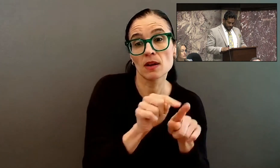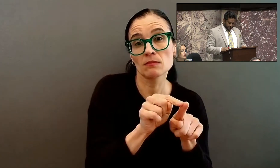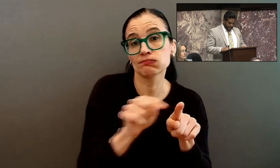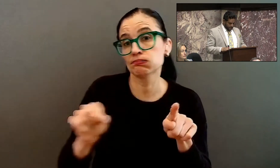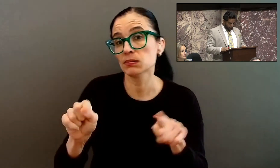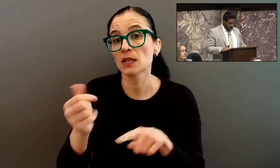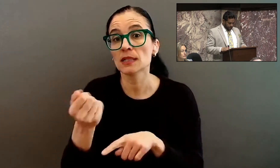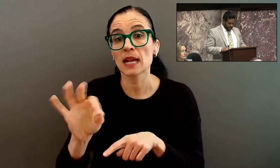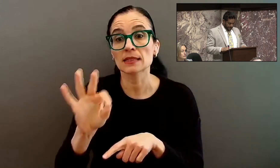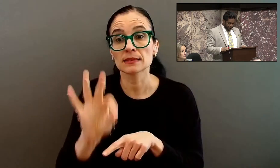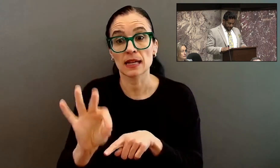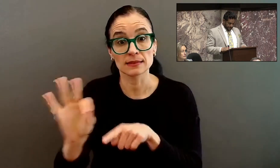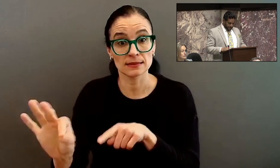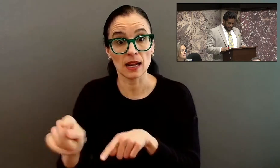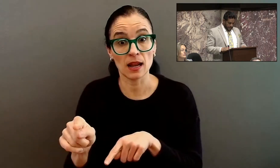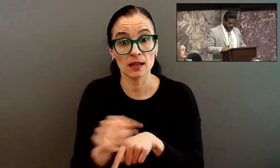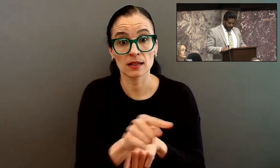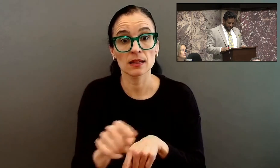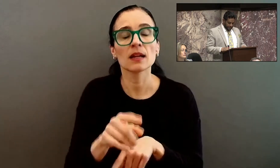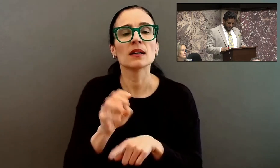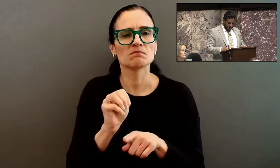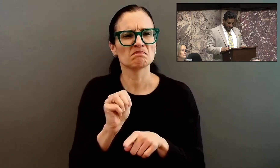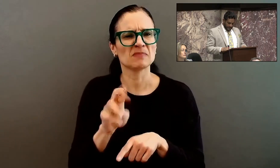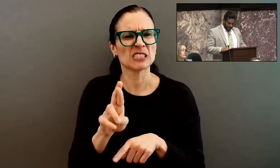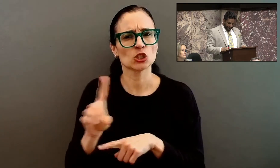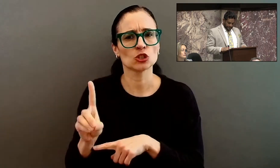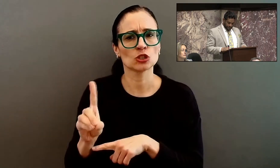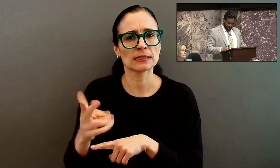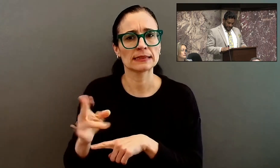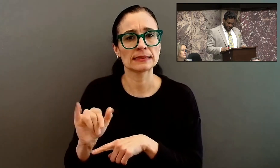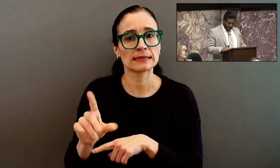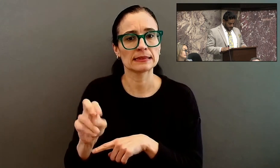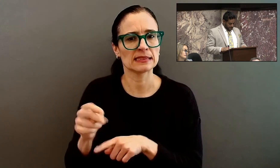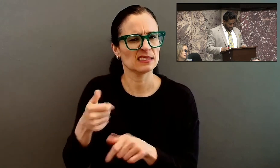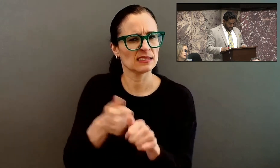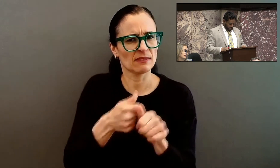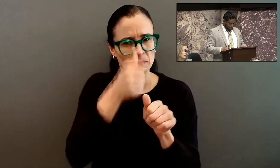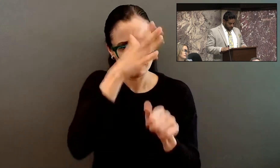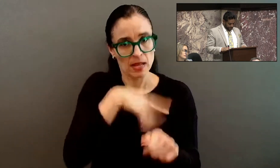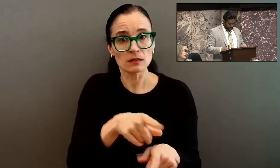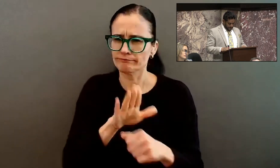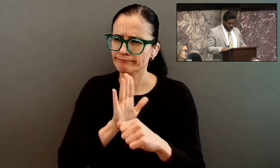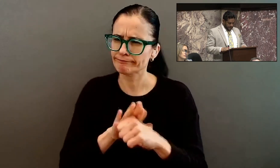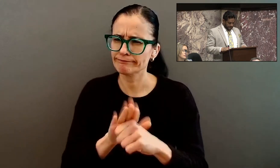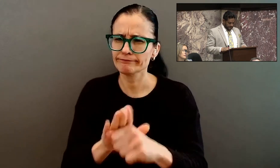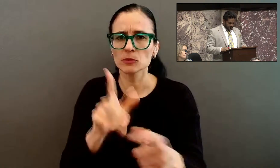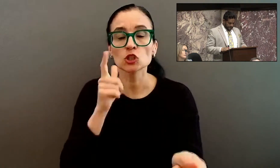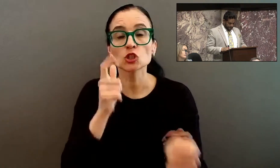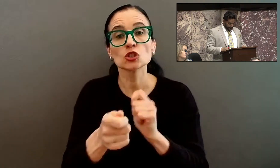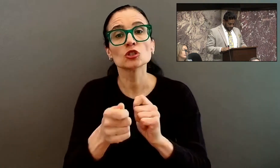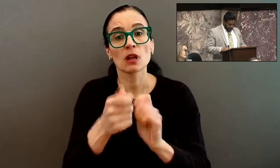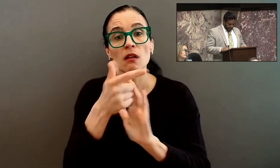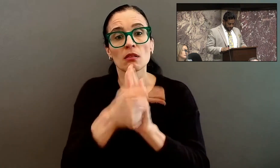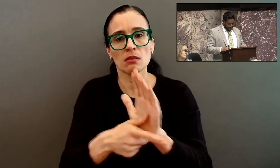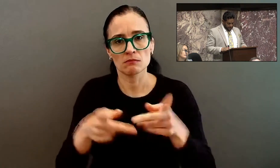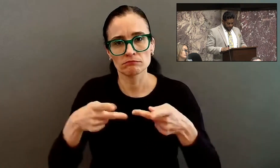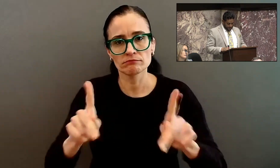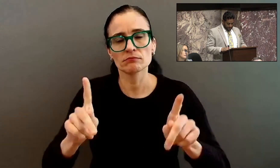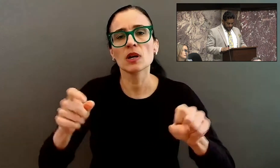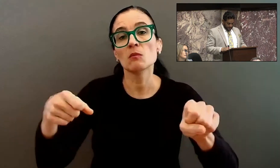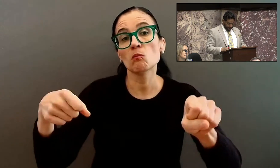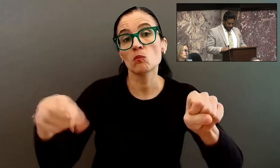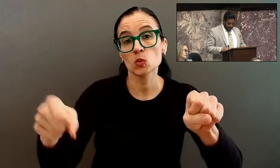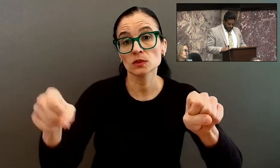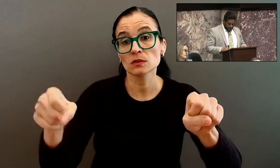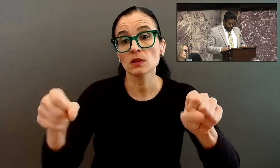ride motorcycle while wearing turbans. After many efforts to change the law, in 1995,